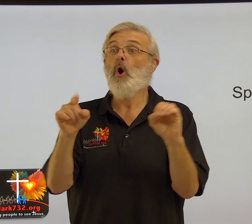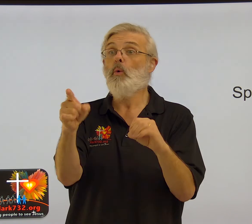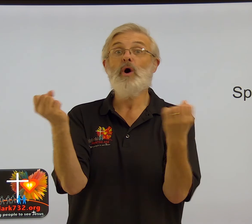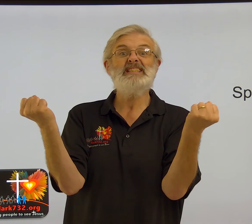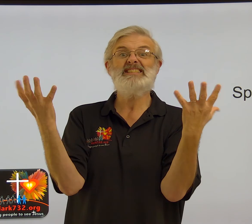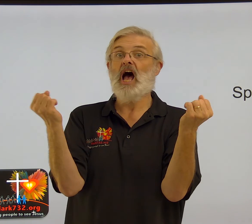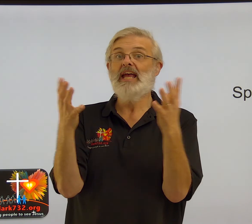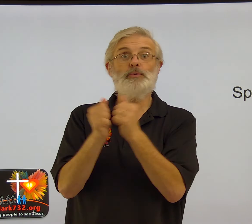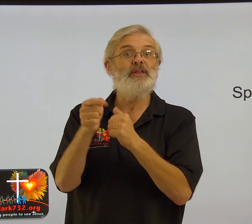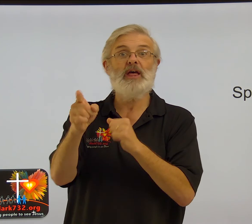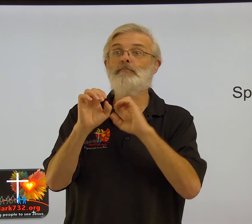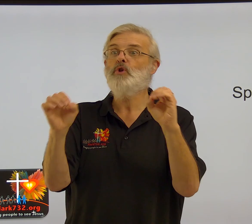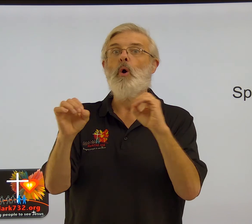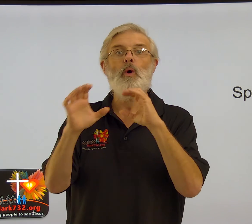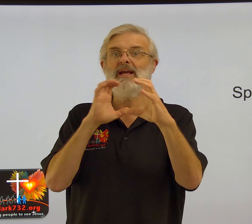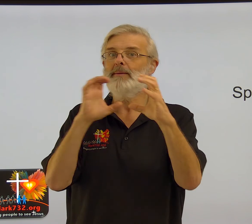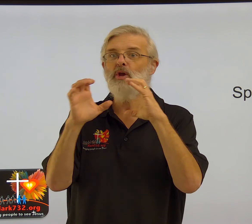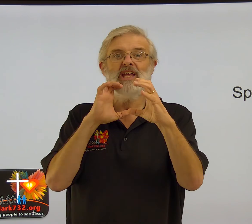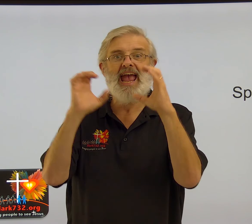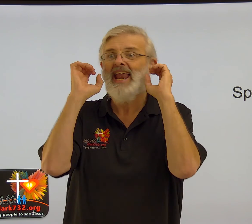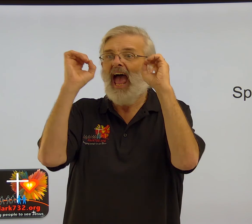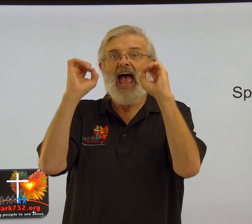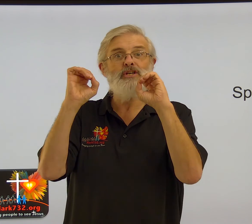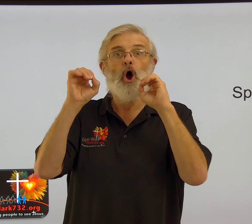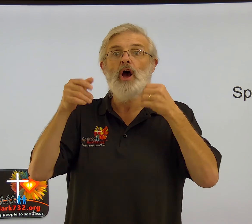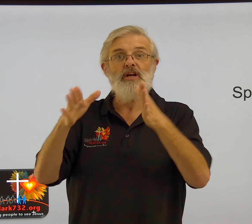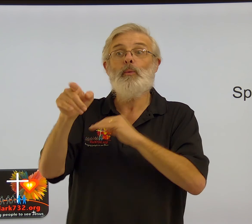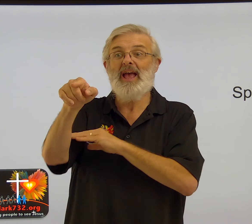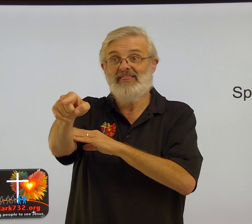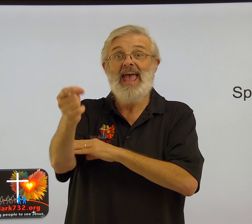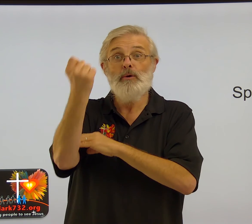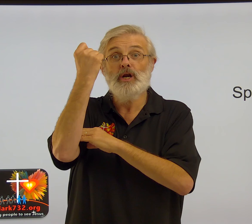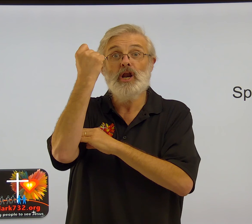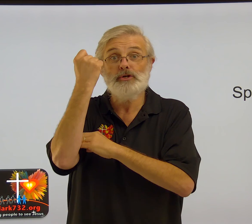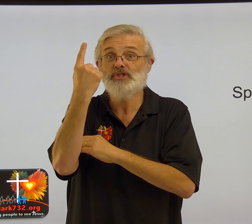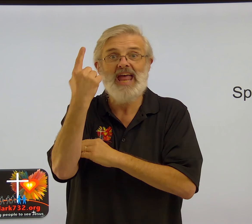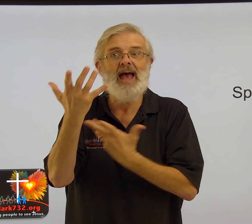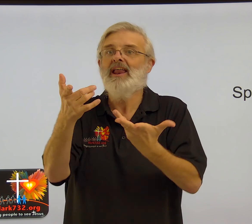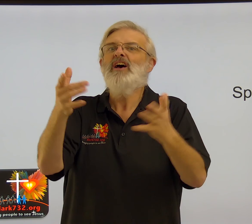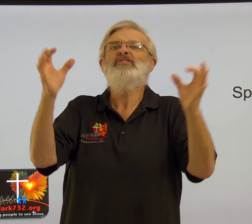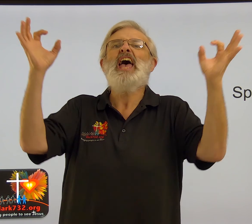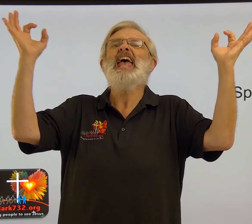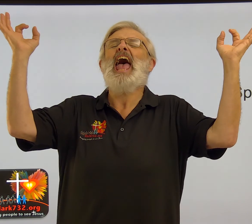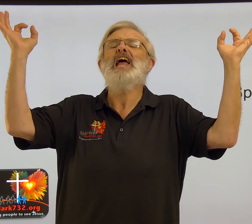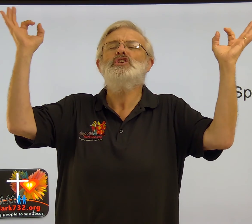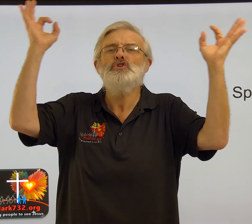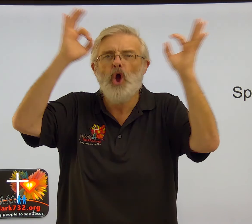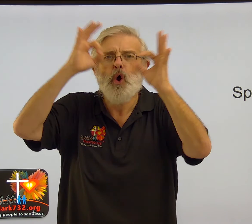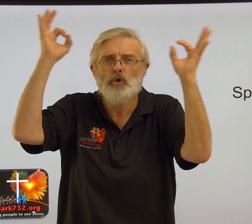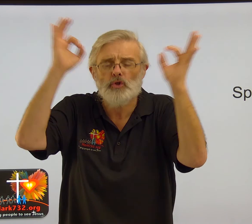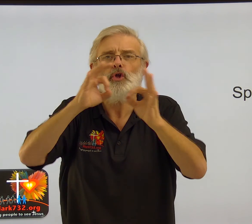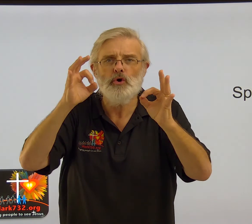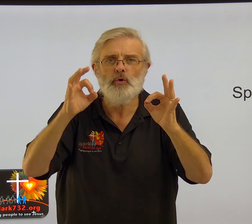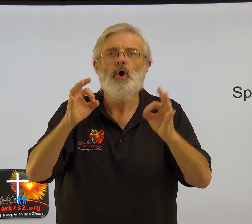one signed with them, no one communicated and taught in a way they would understand, they had no clue